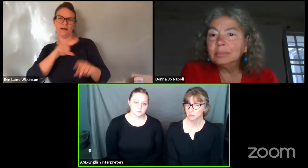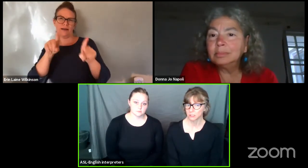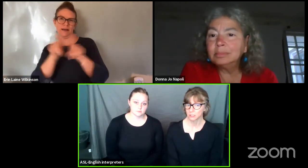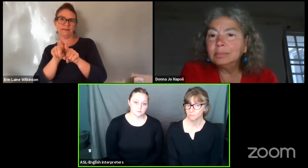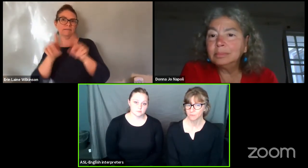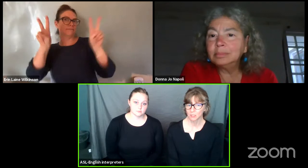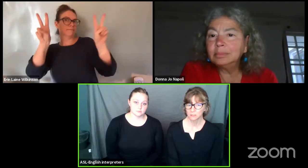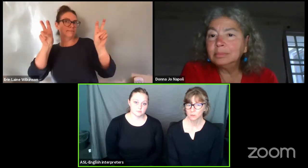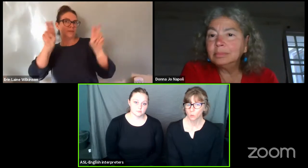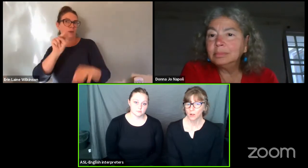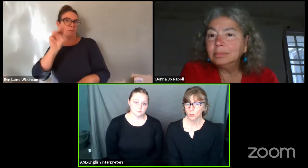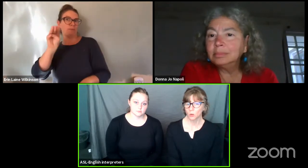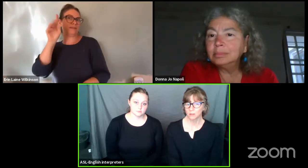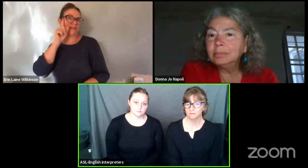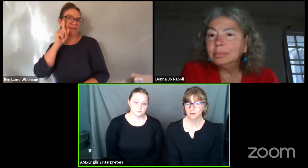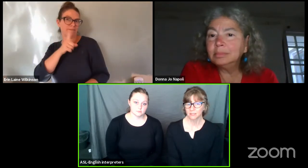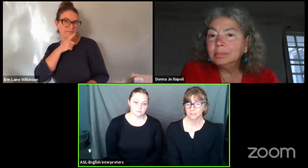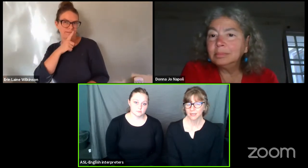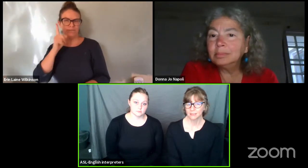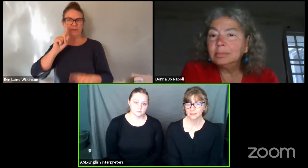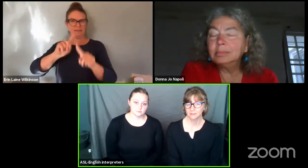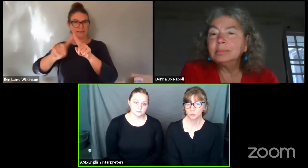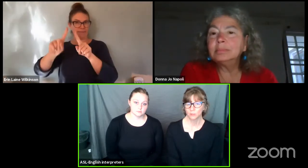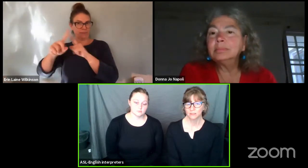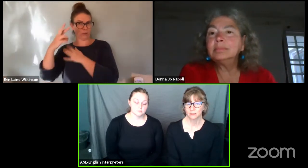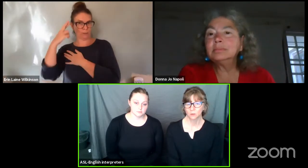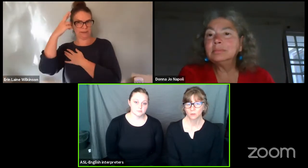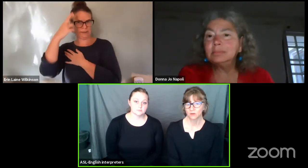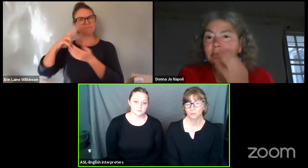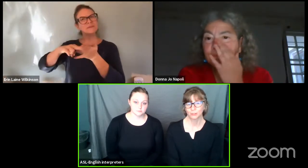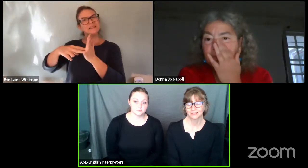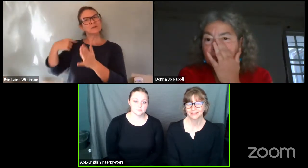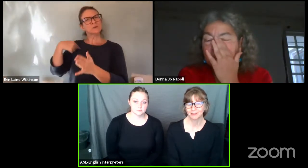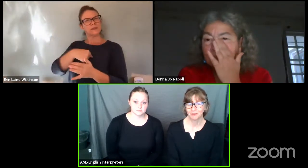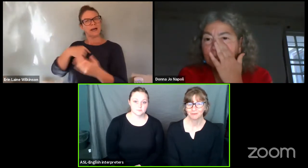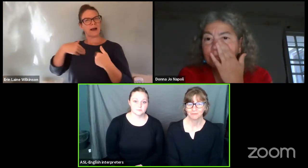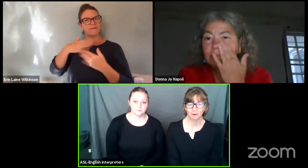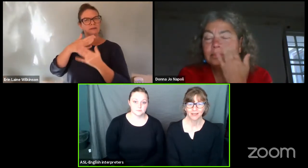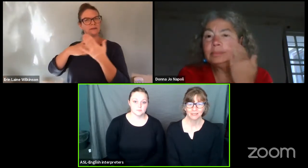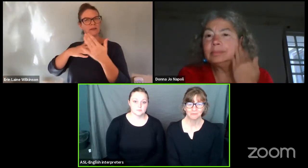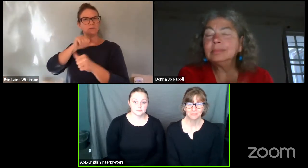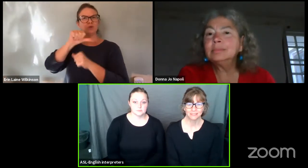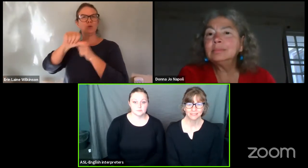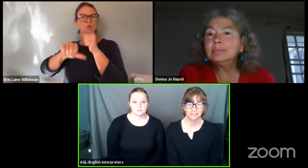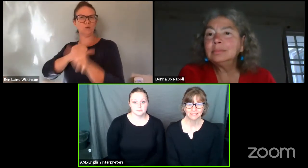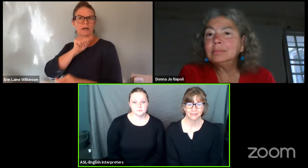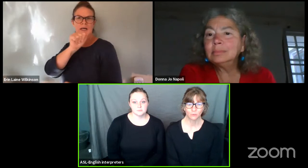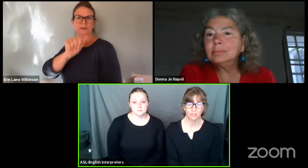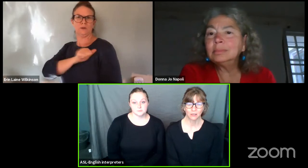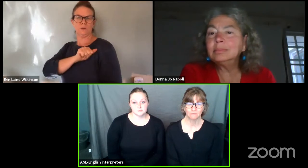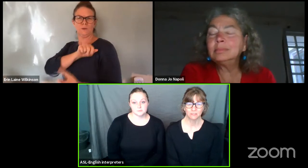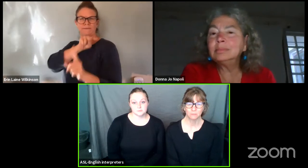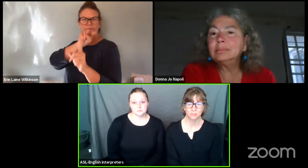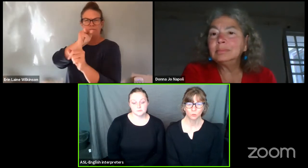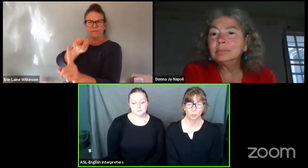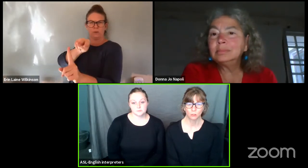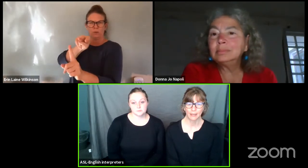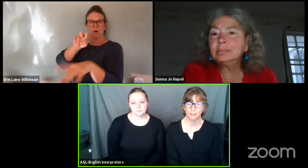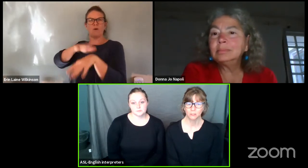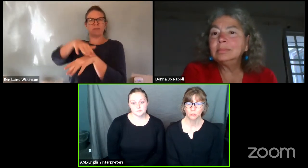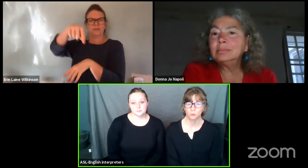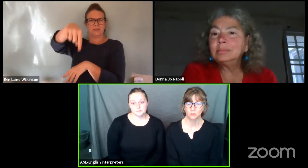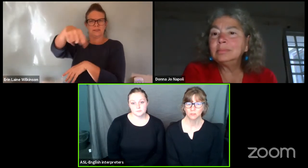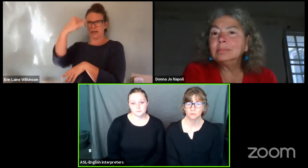would disagree. So what qualifies as a New Mexico deaf person for a variety of reasons? It's like we have some